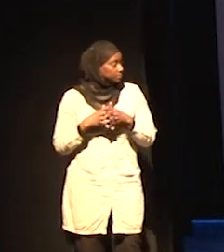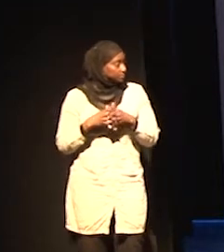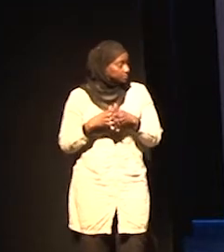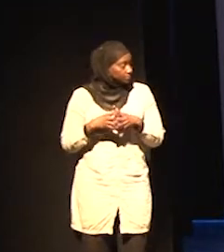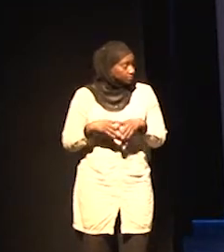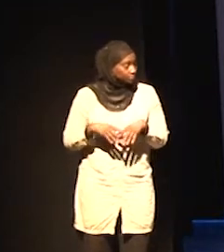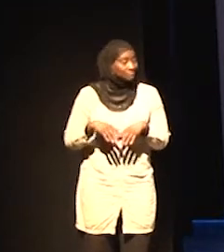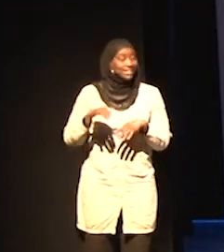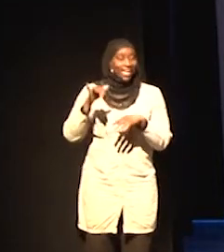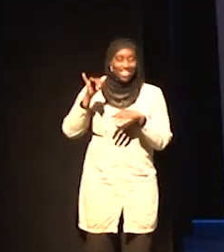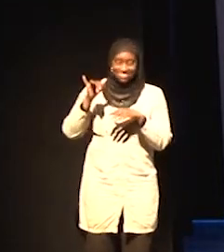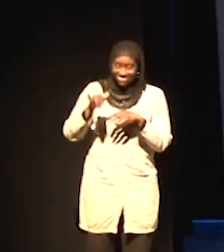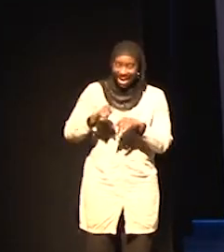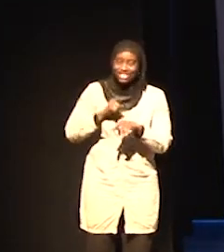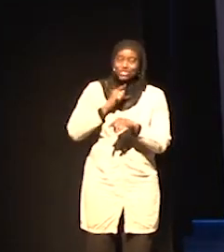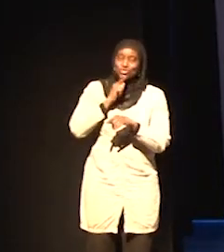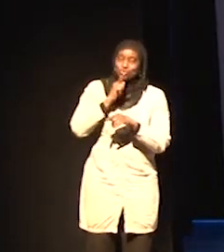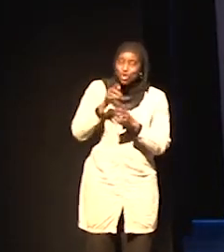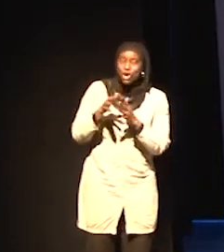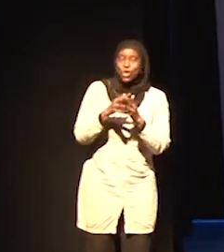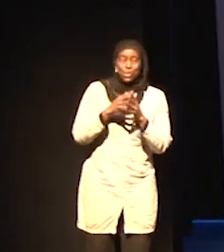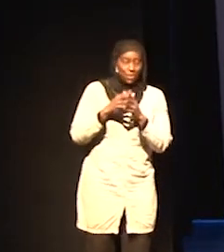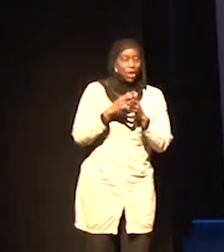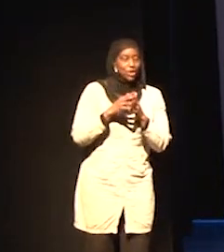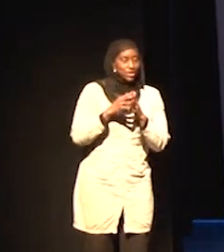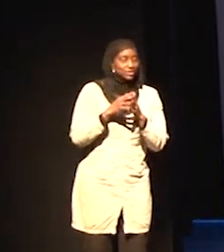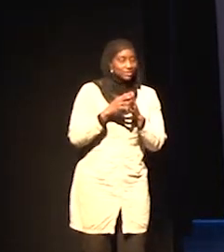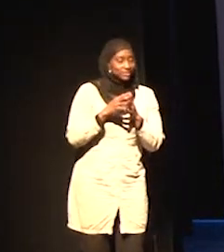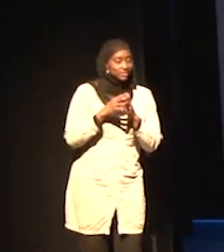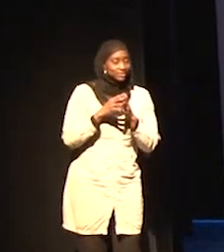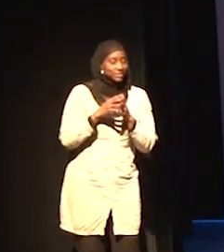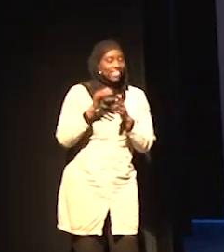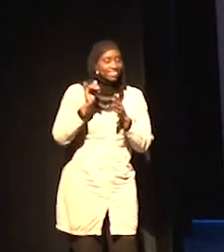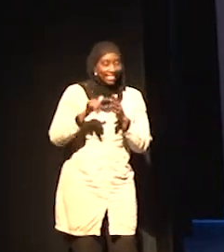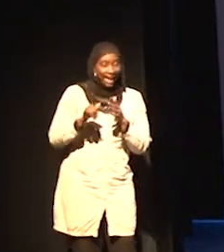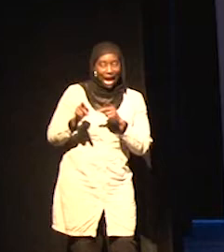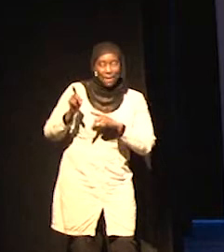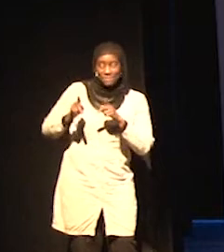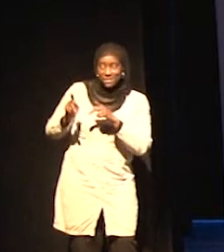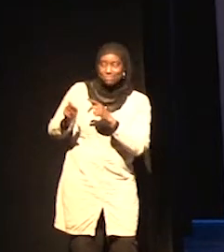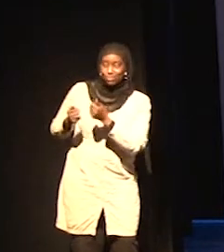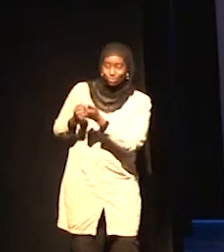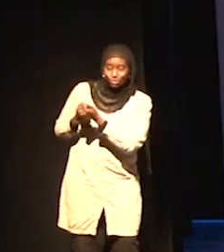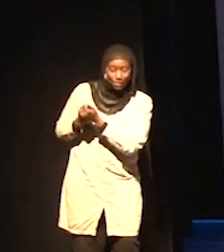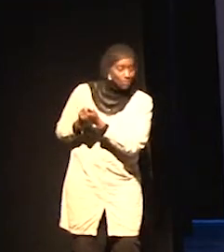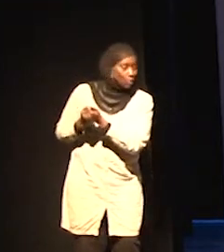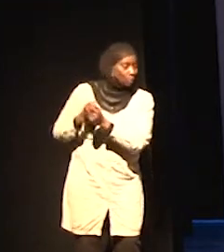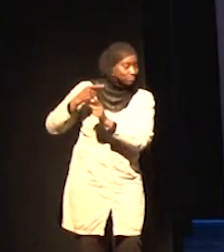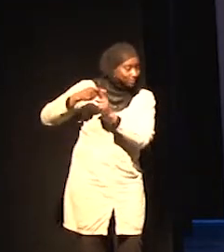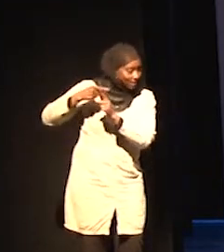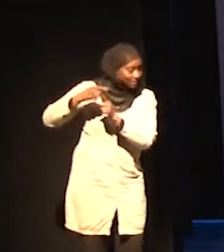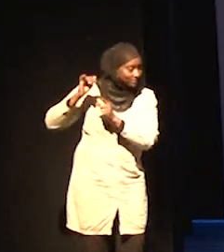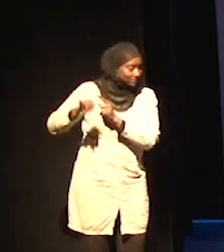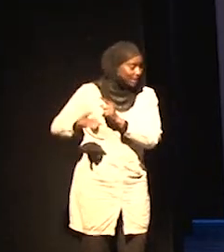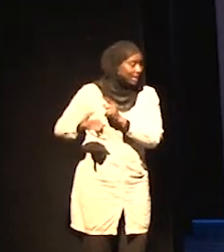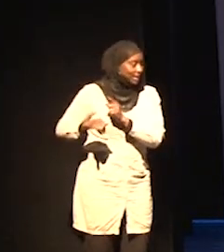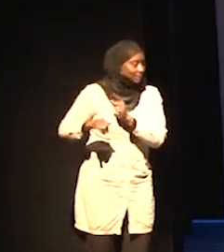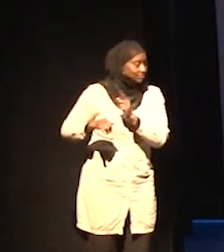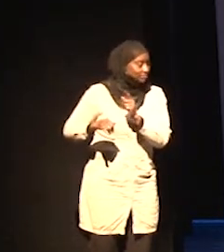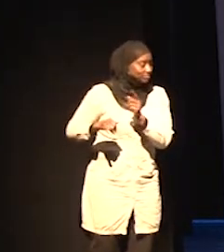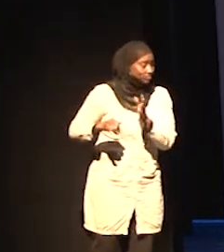That is America. That is the America that we all came to. I came to. Maybe our forefathers came